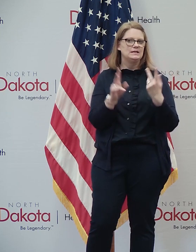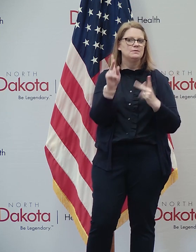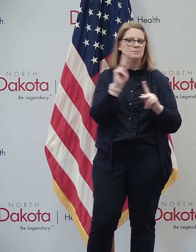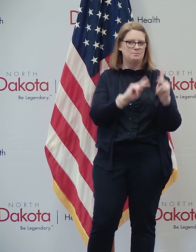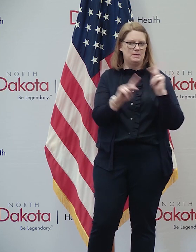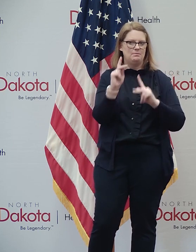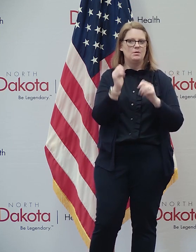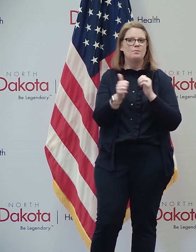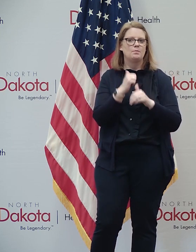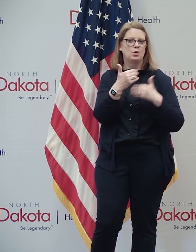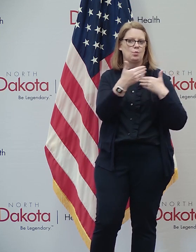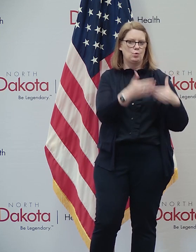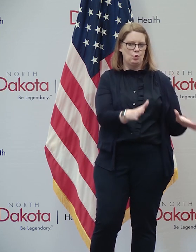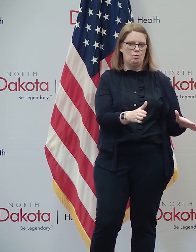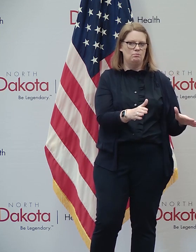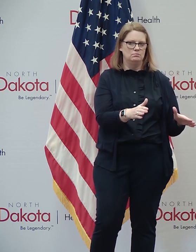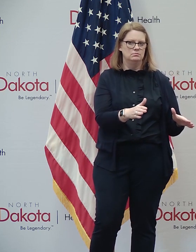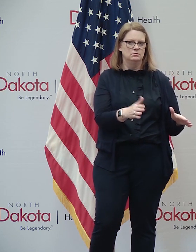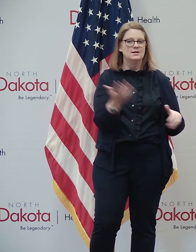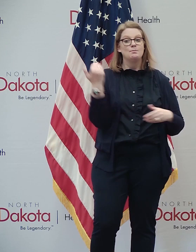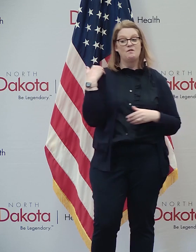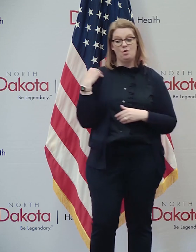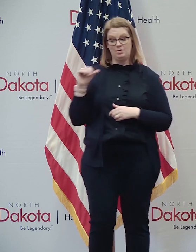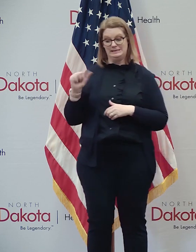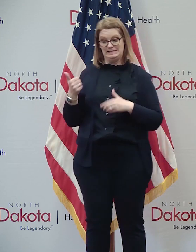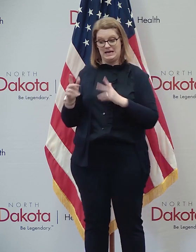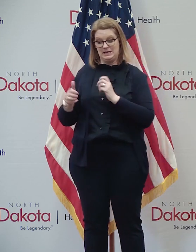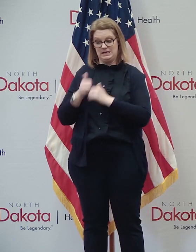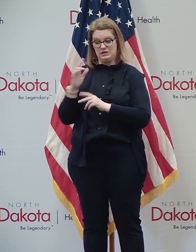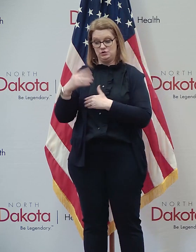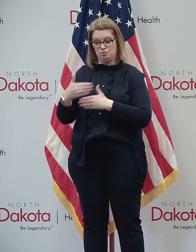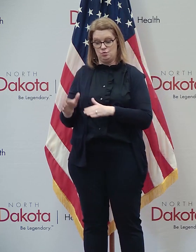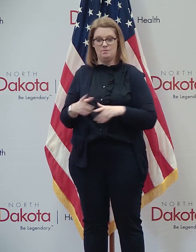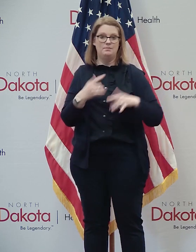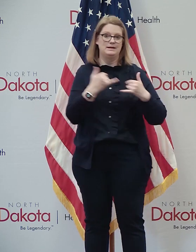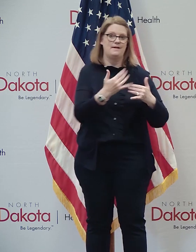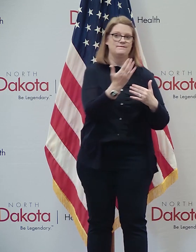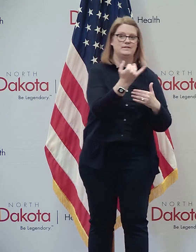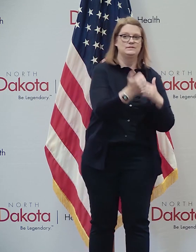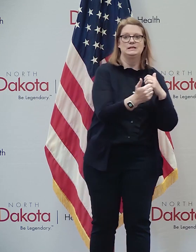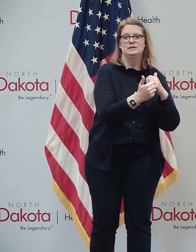have. So that we're really trying to put those all together to make sure all kids are safe.